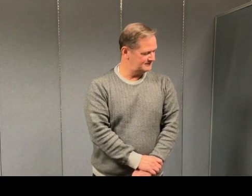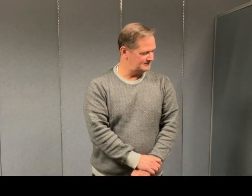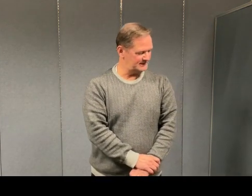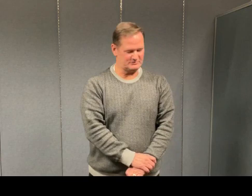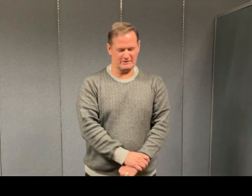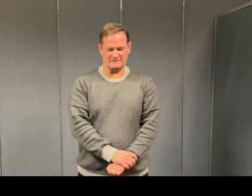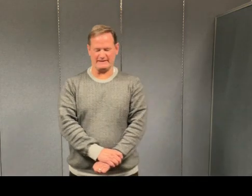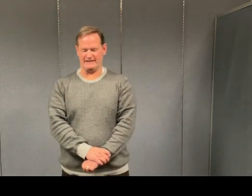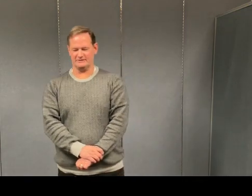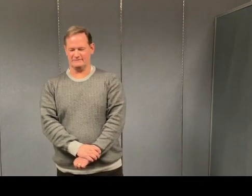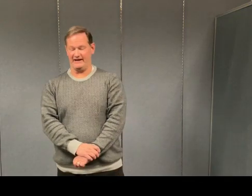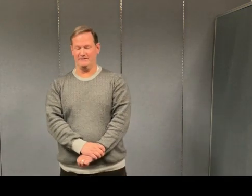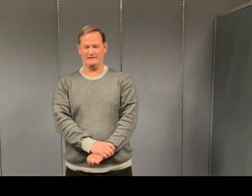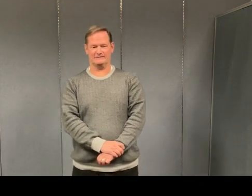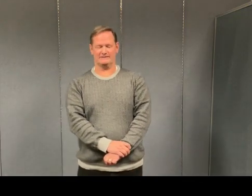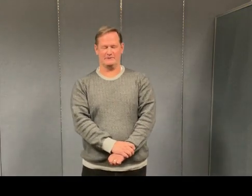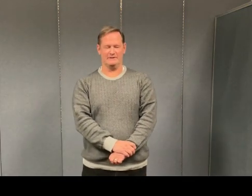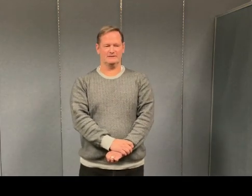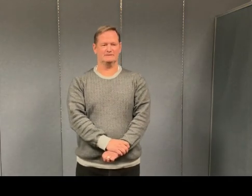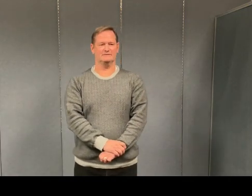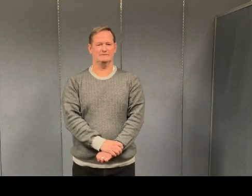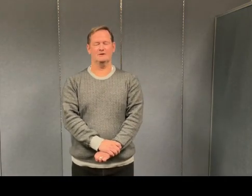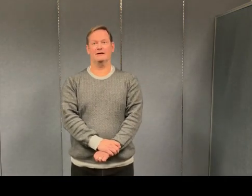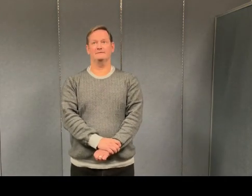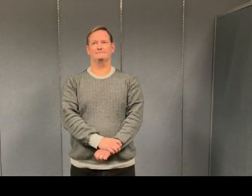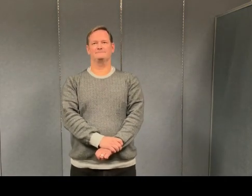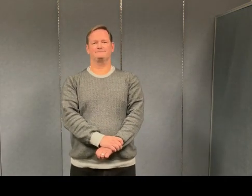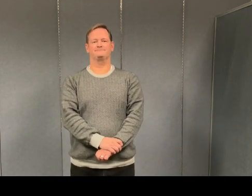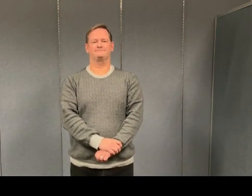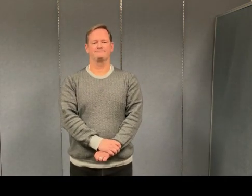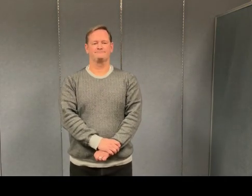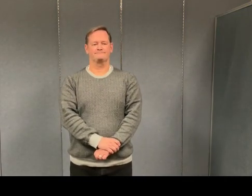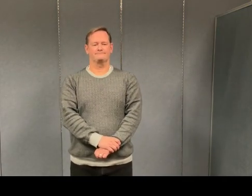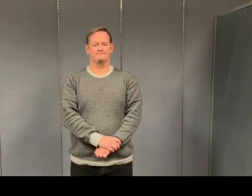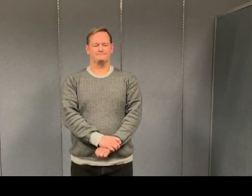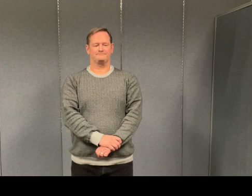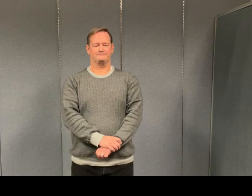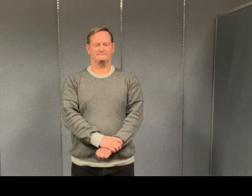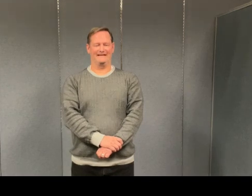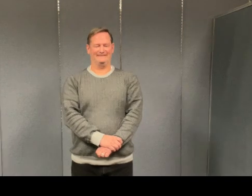I just want expectation. 5 minutes, 3 Yeah, minutes. I don't know. Okay. I don't want to move the cursor.